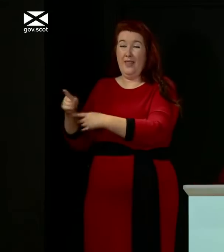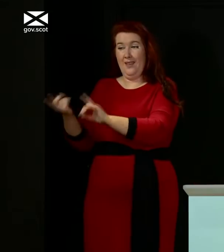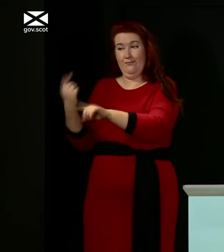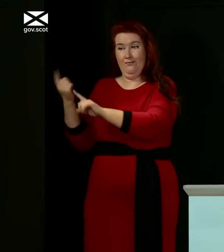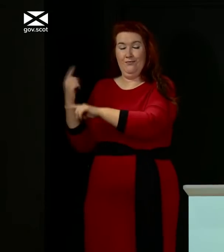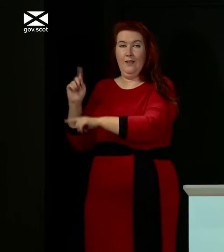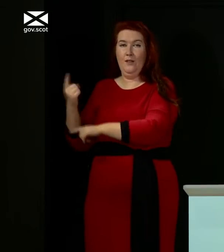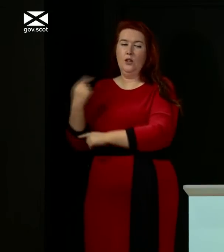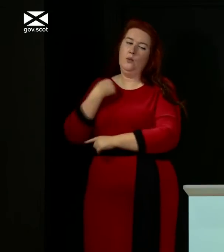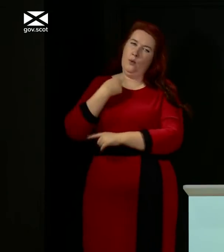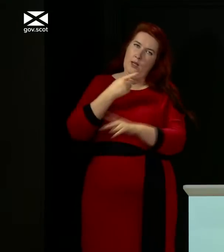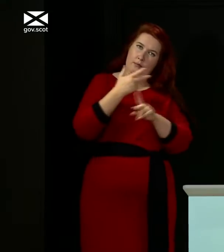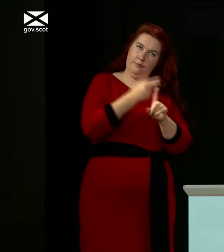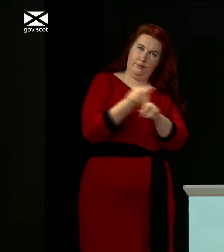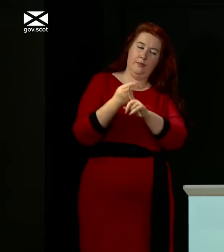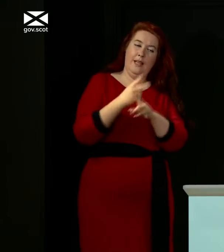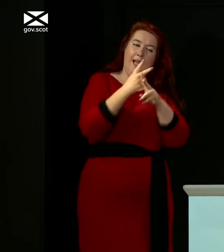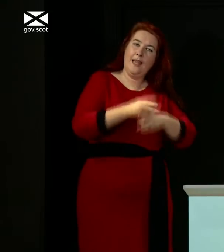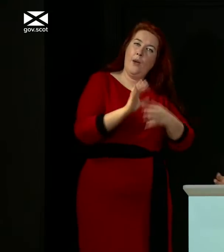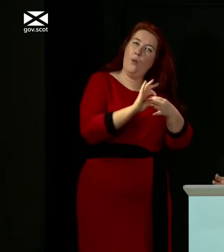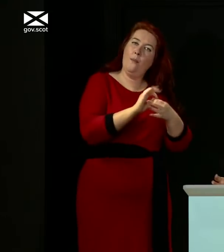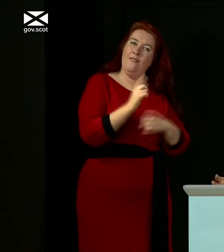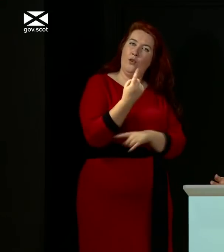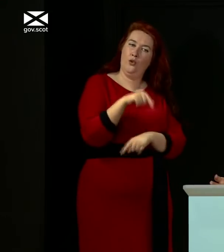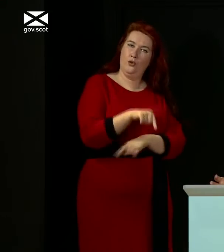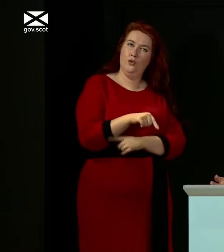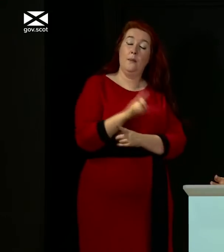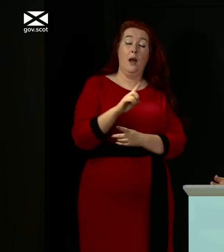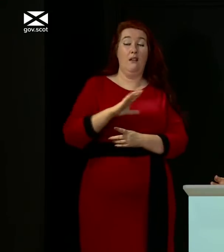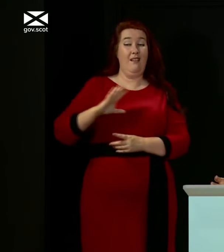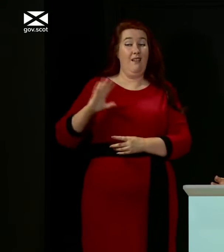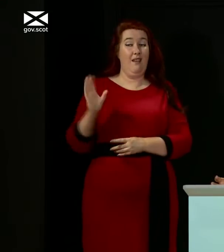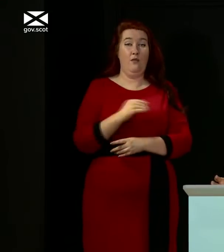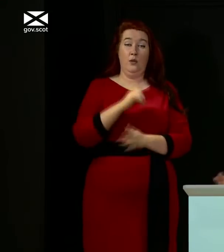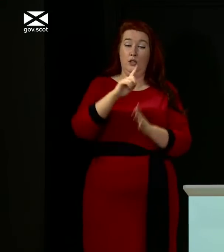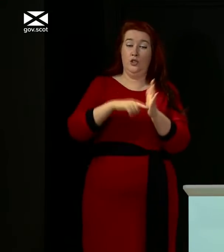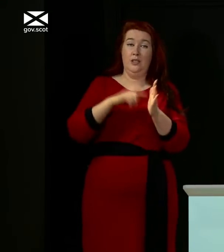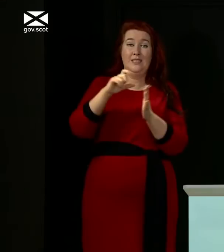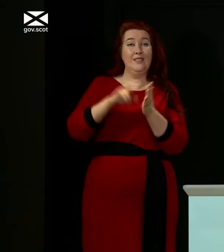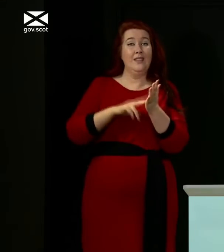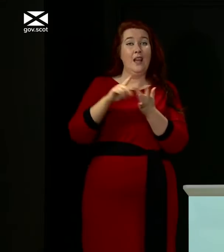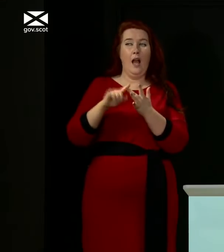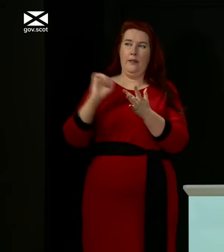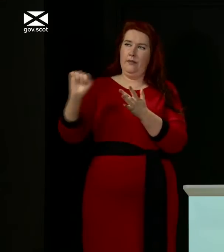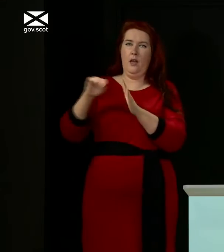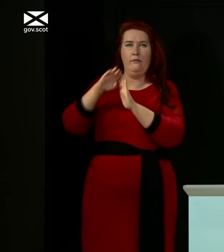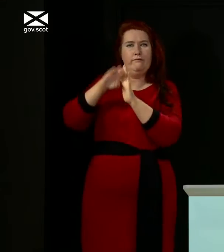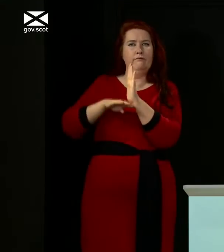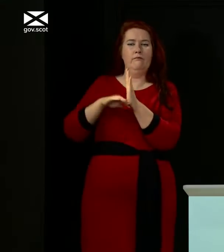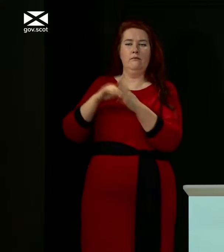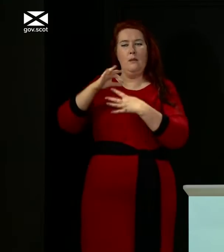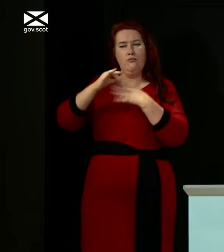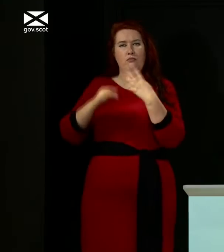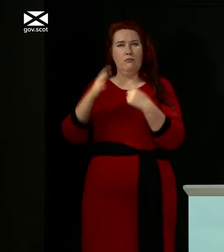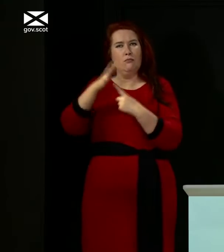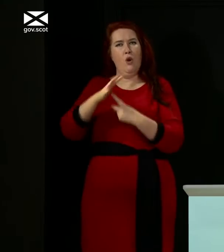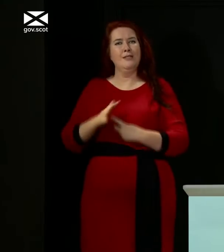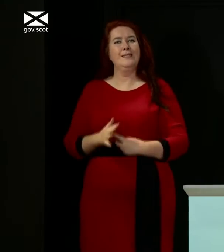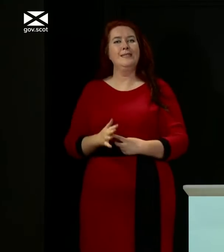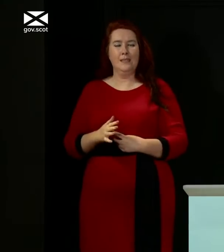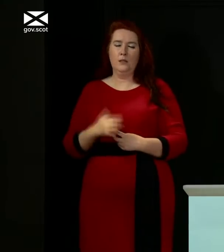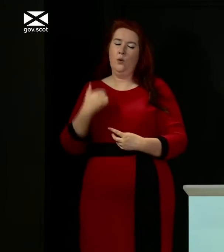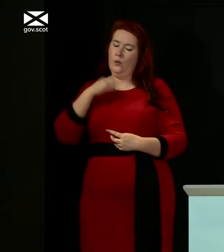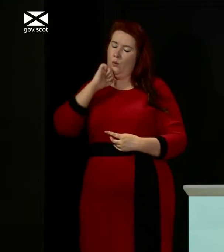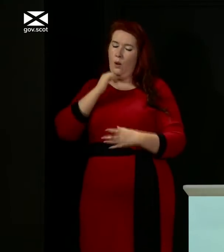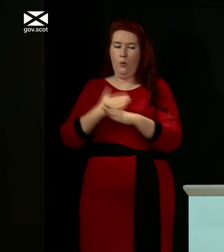logistical problems of getting into care homes. But everybody in these JCVI groups are going to be vaccinated. We are trying to work through the order.